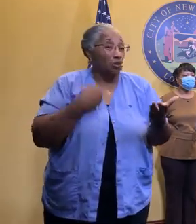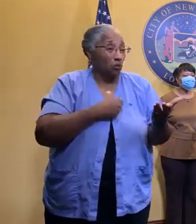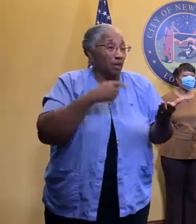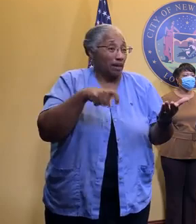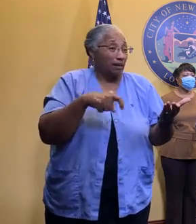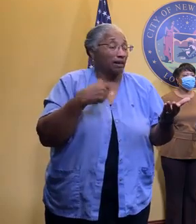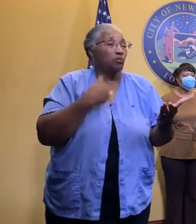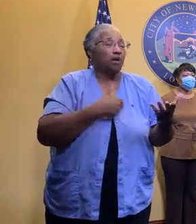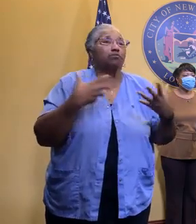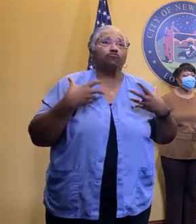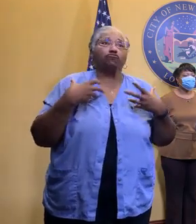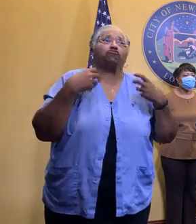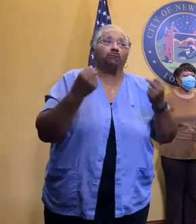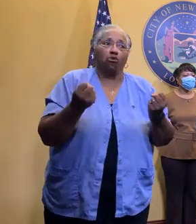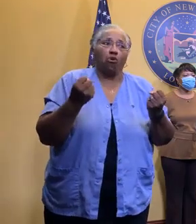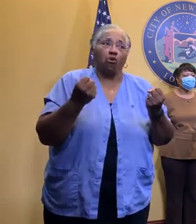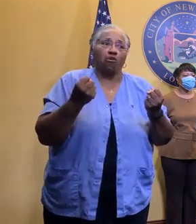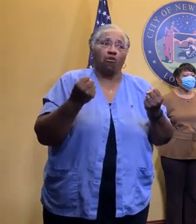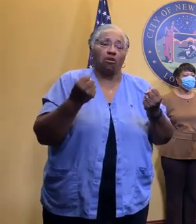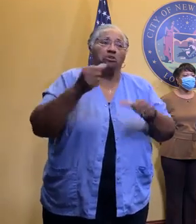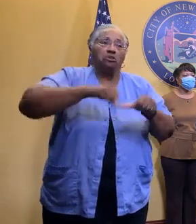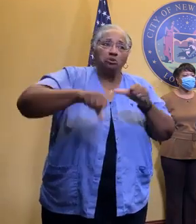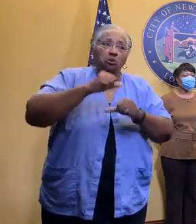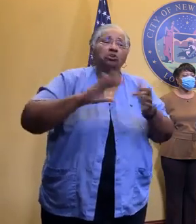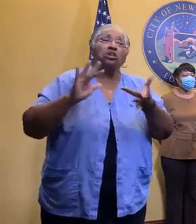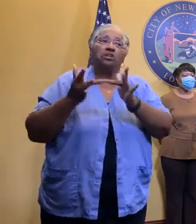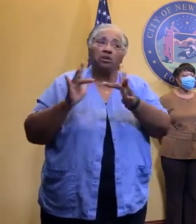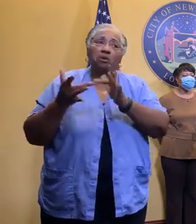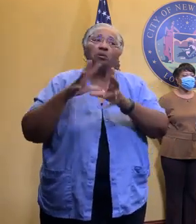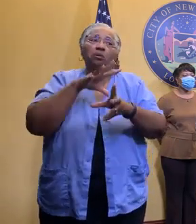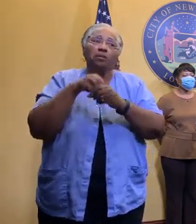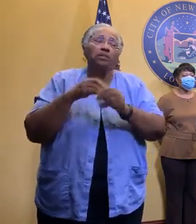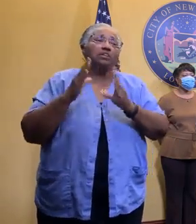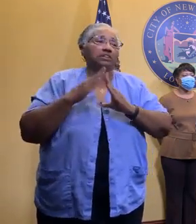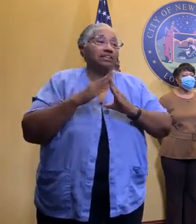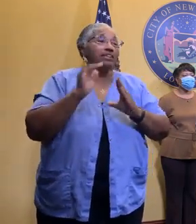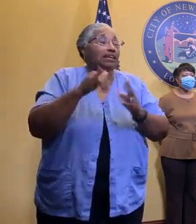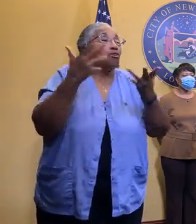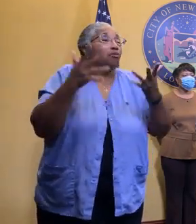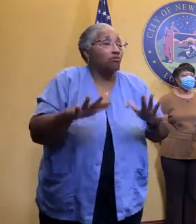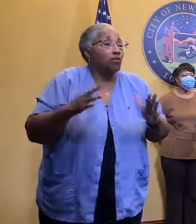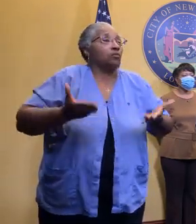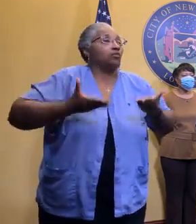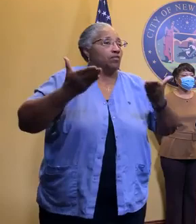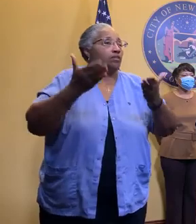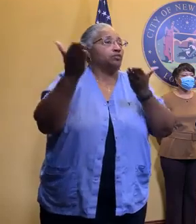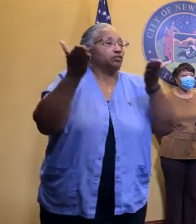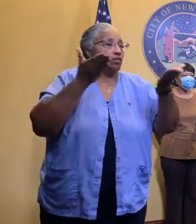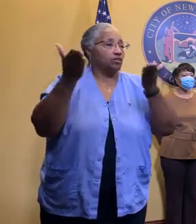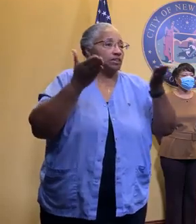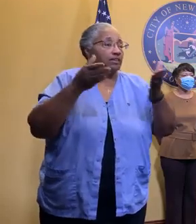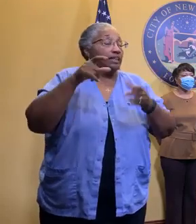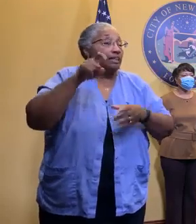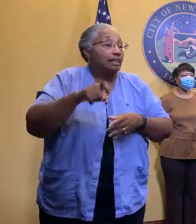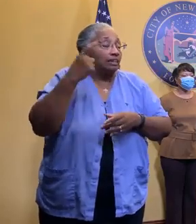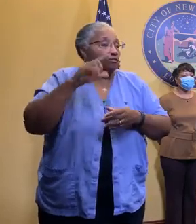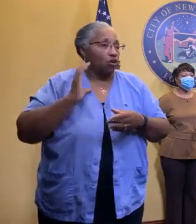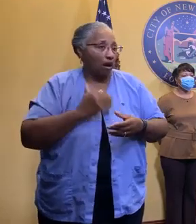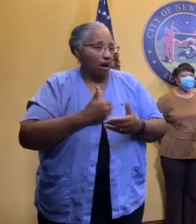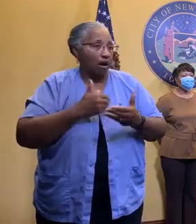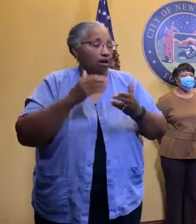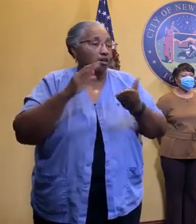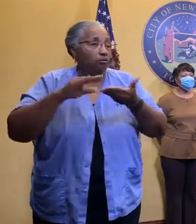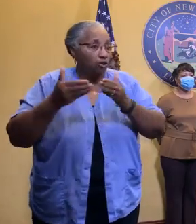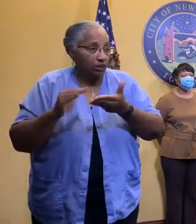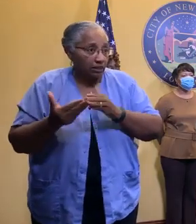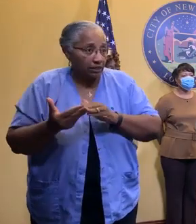strong, viable, naturally occurring social networks in our city that provide service, that provide need and sustenance to our communities and the